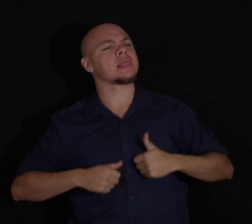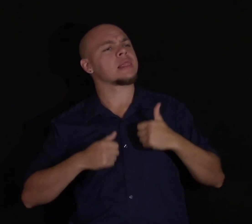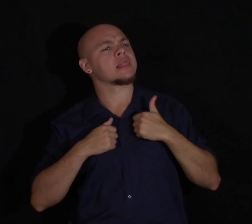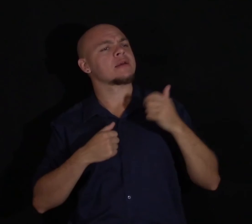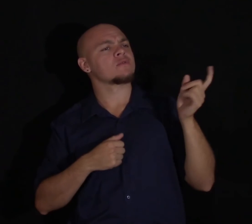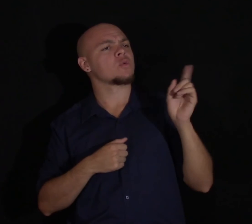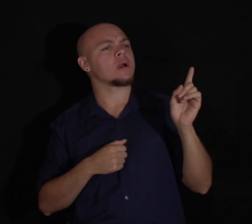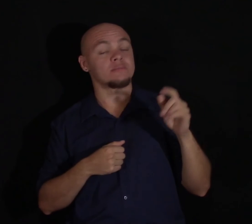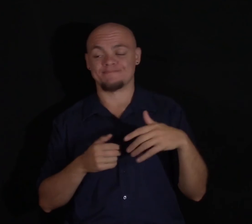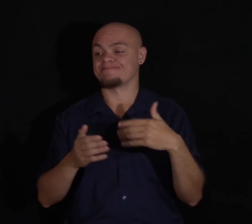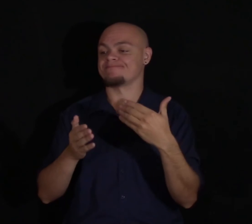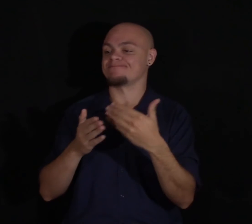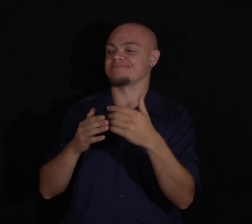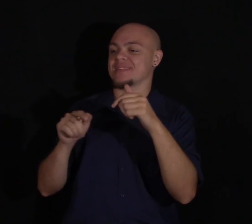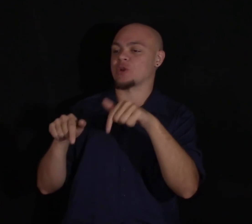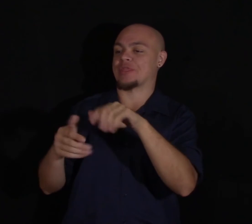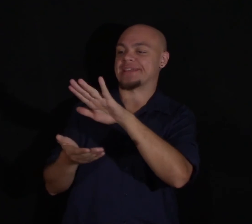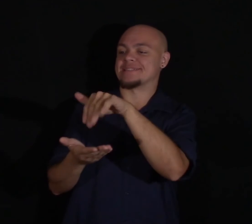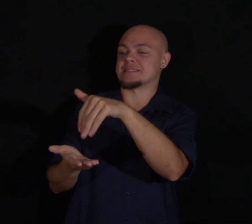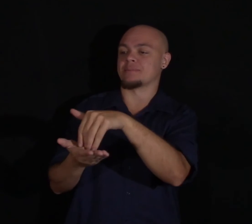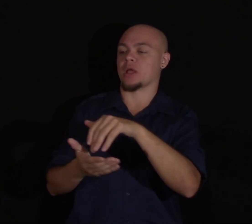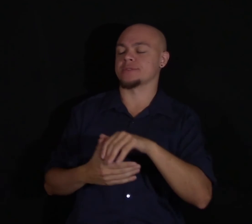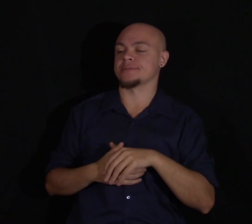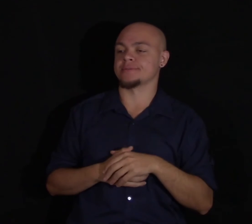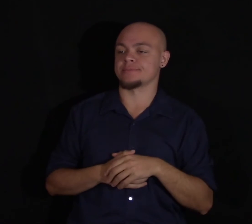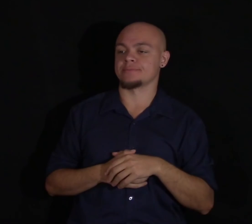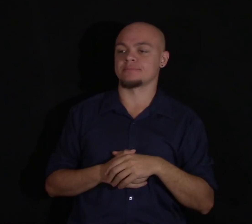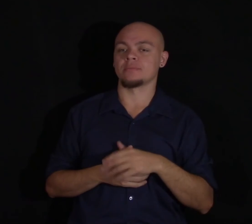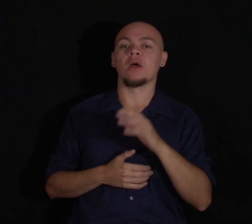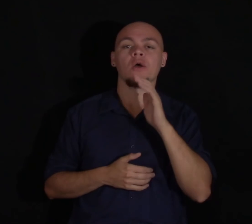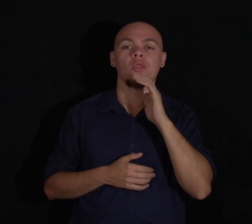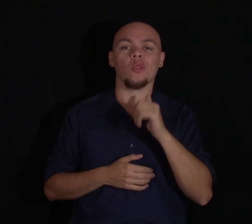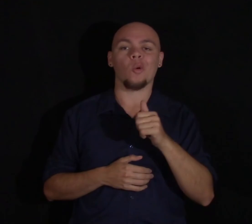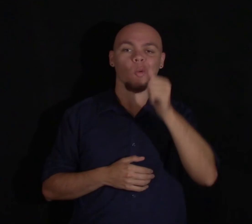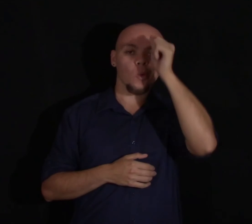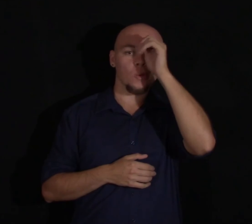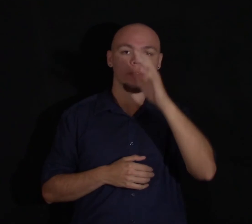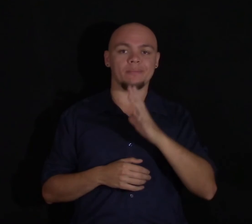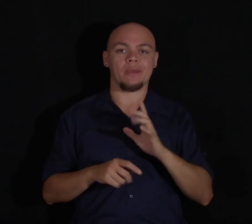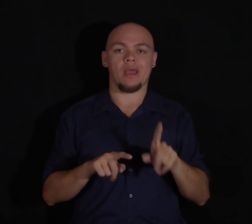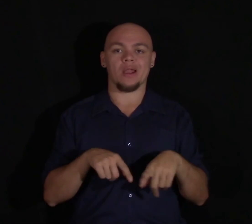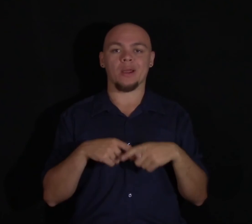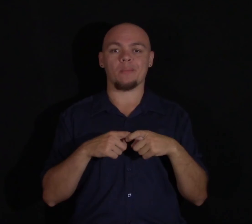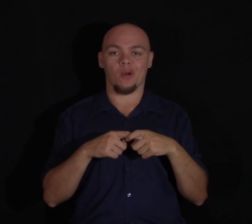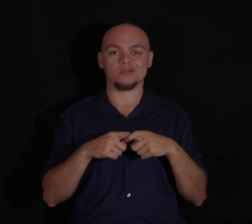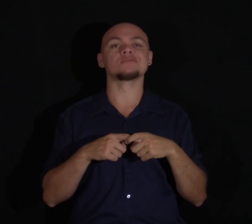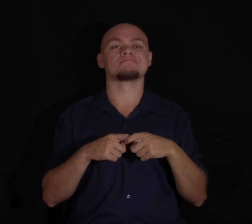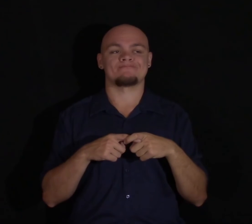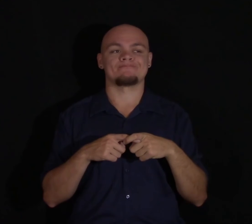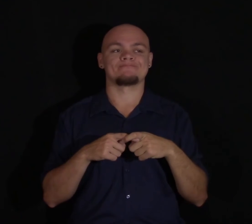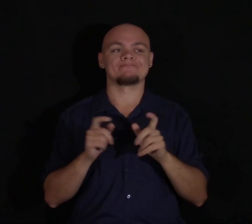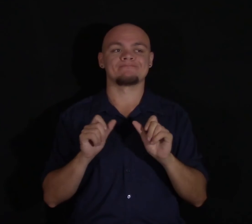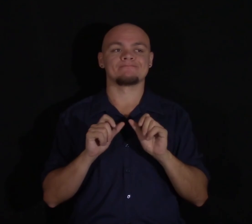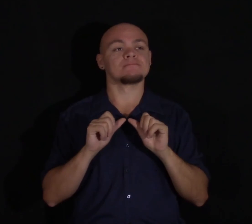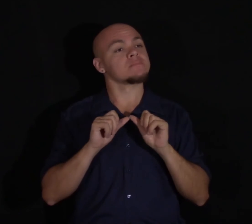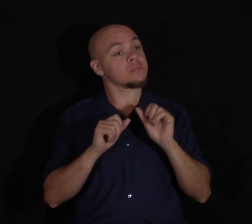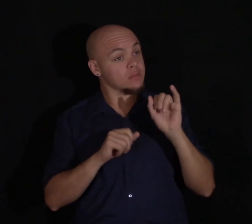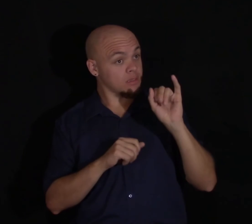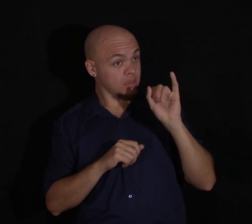this spot." The old man paused, and then continued. "If you will